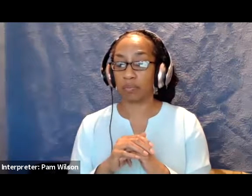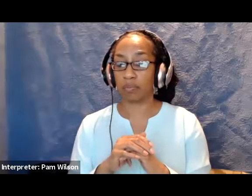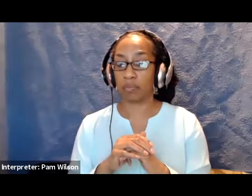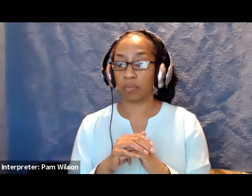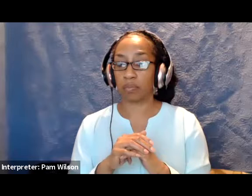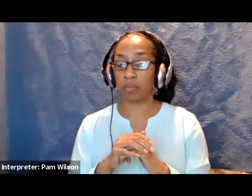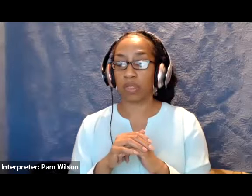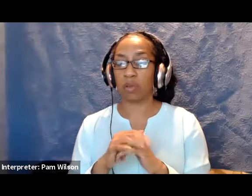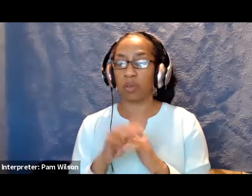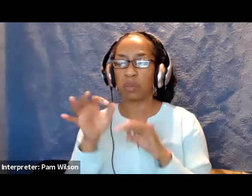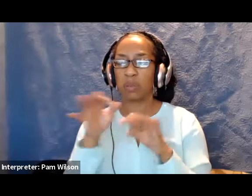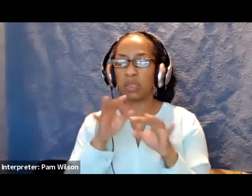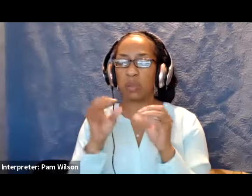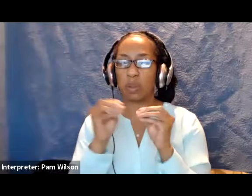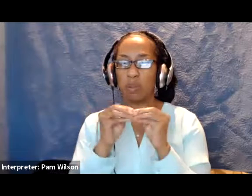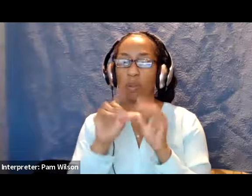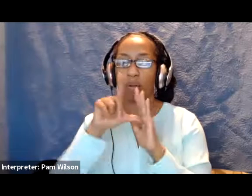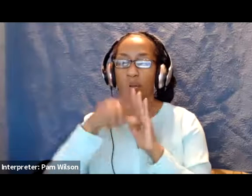bit later.